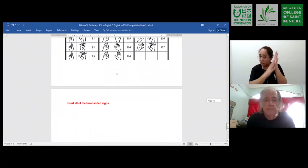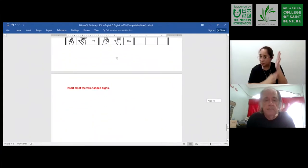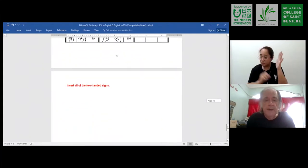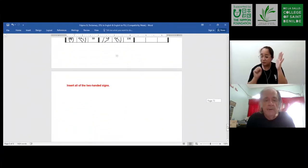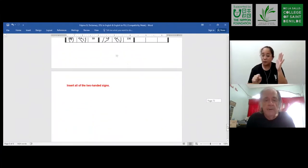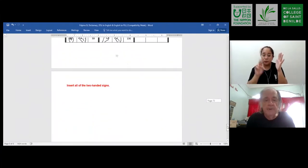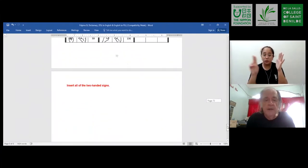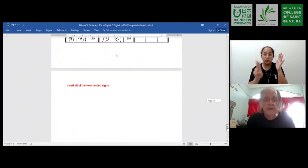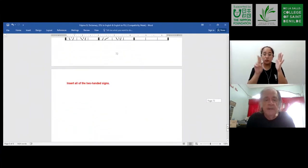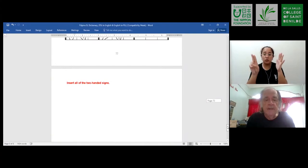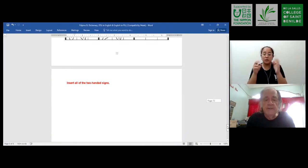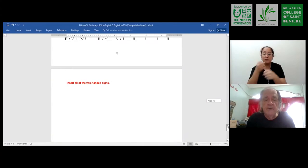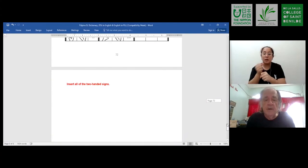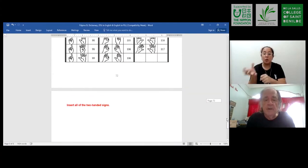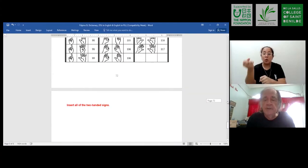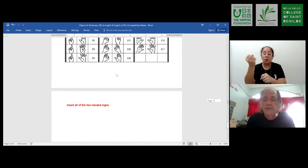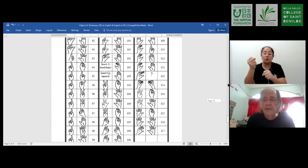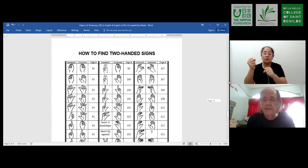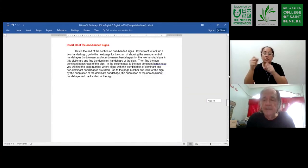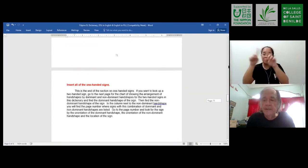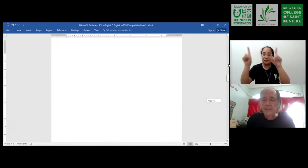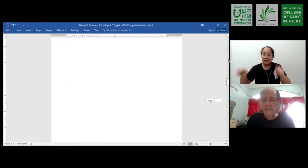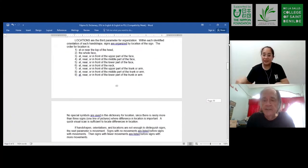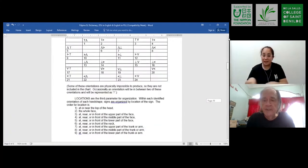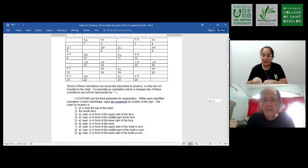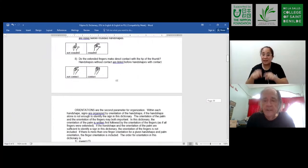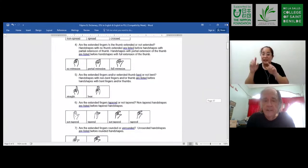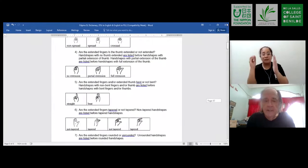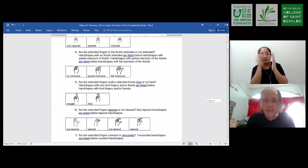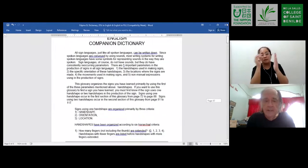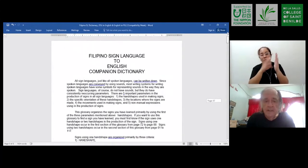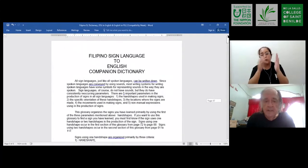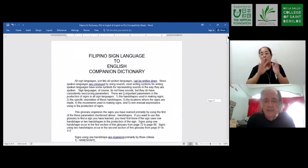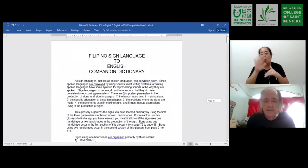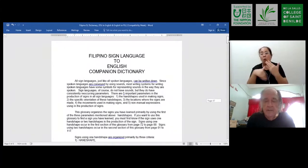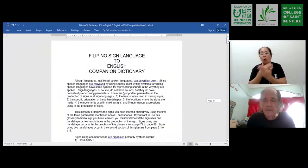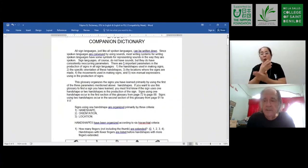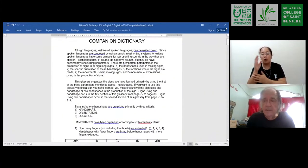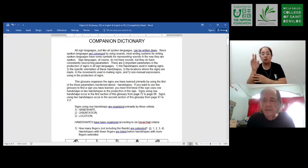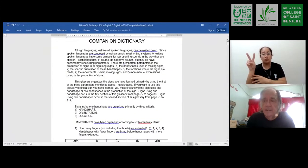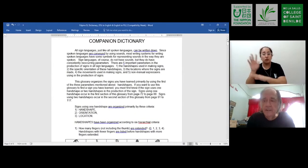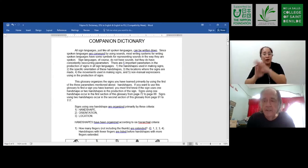make your own chart and then insert all the two-handed signs. Hold on a second.